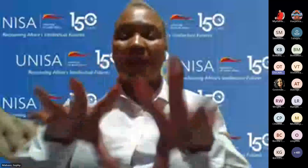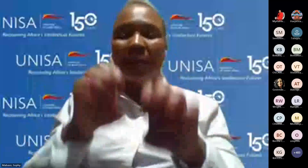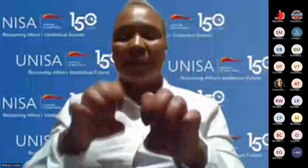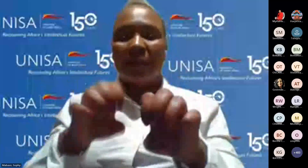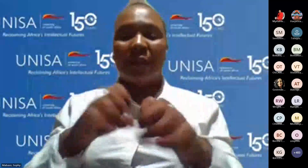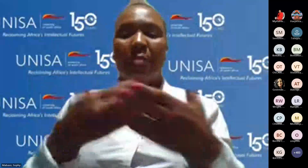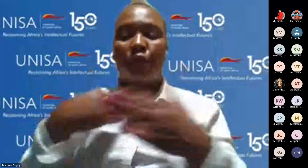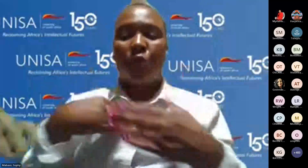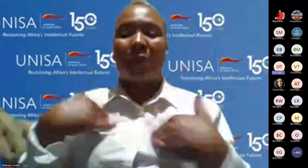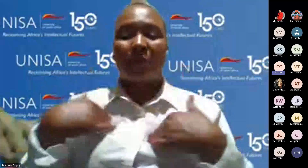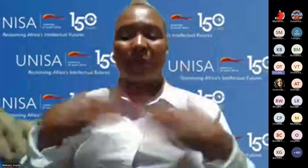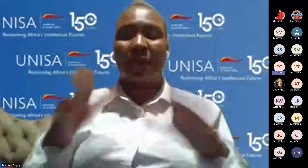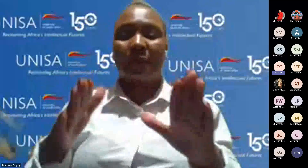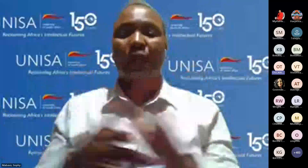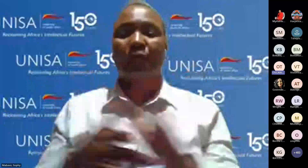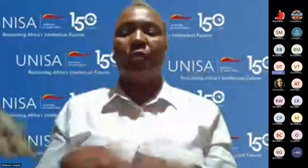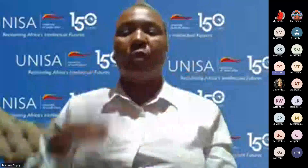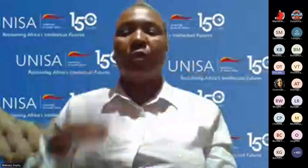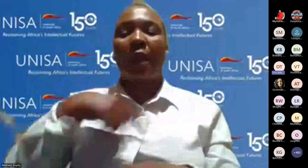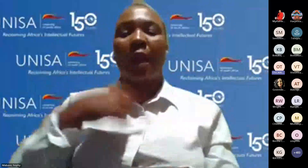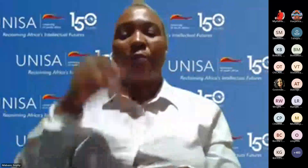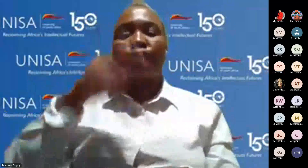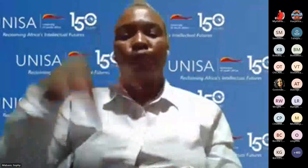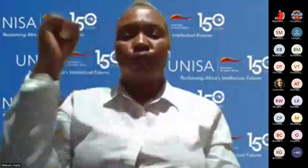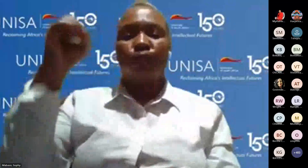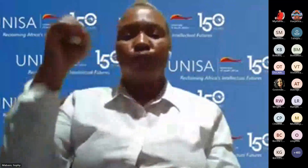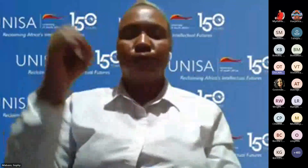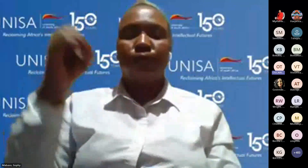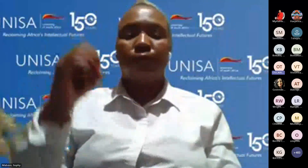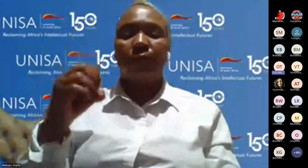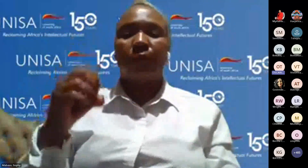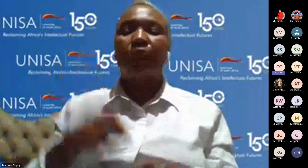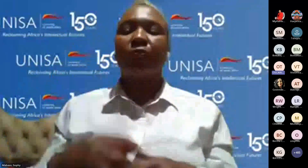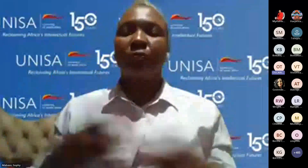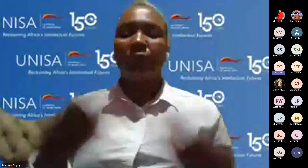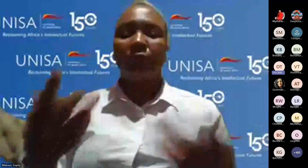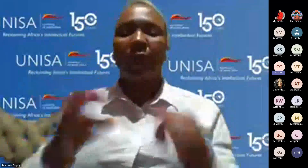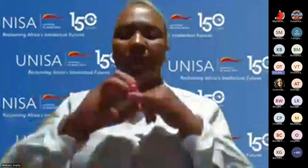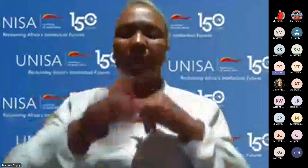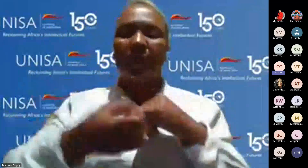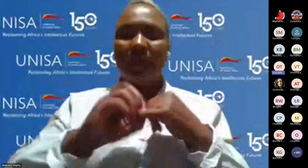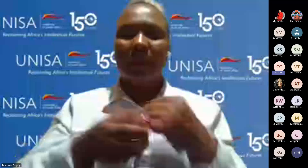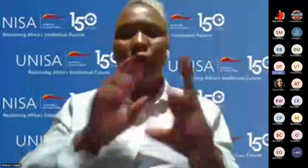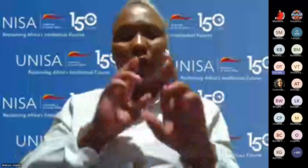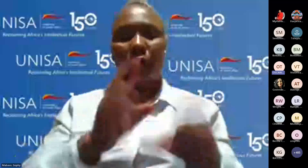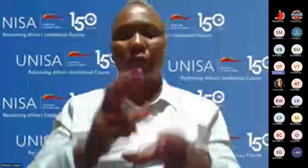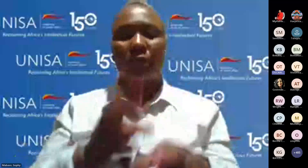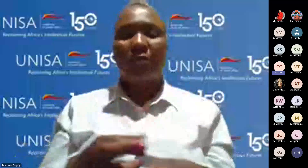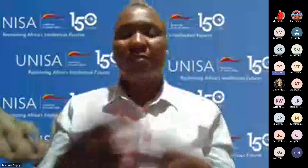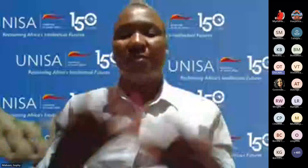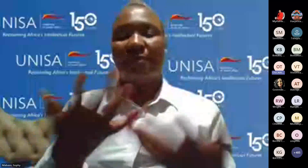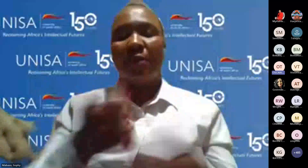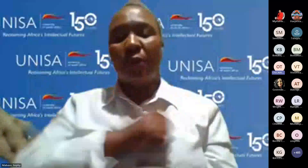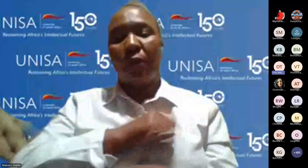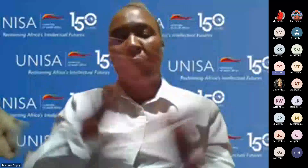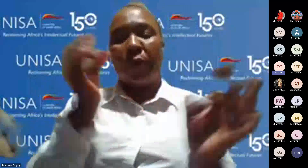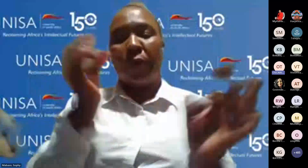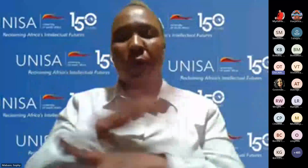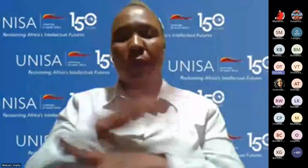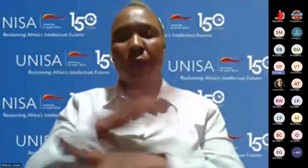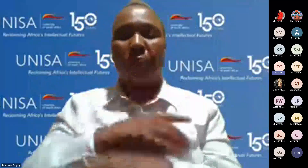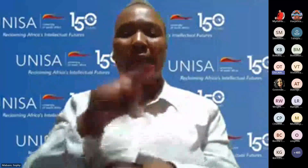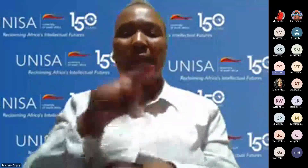start, our electricity went off. And then I tried to report, but unfortunately by then I was very